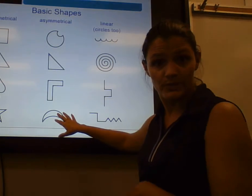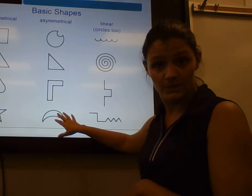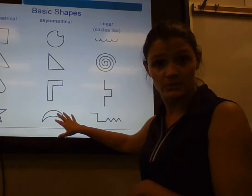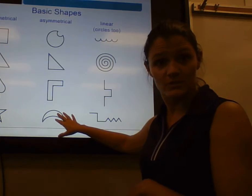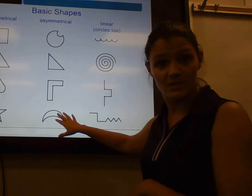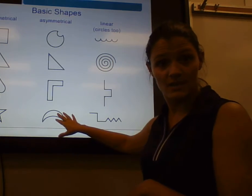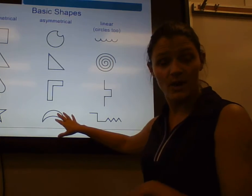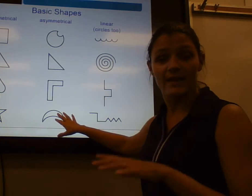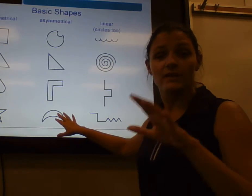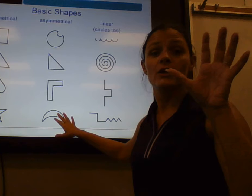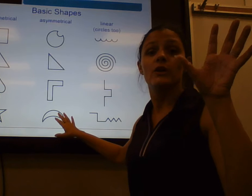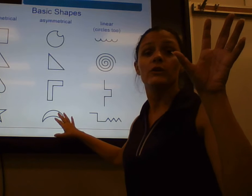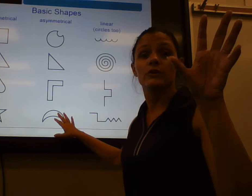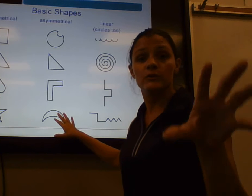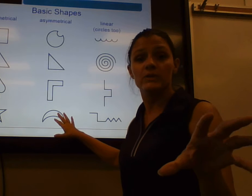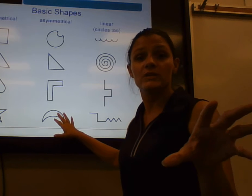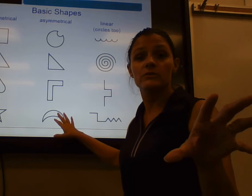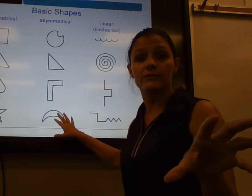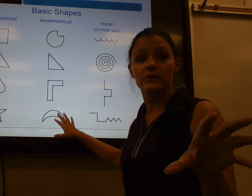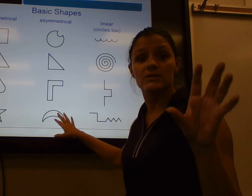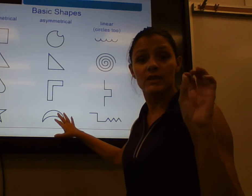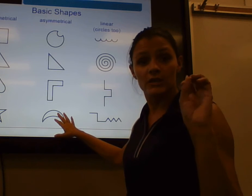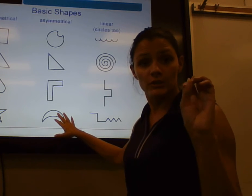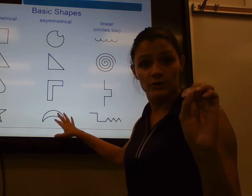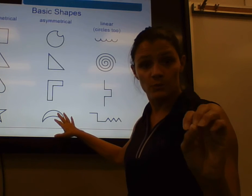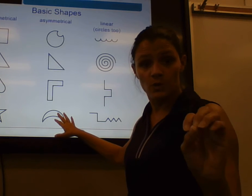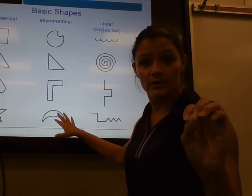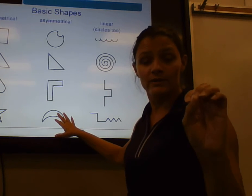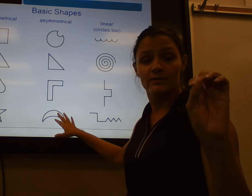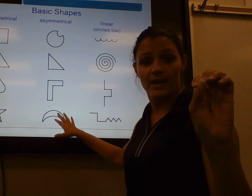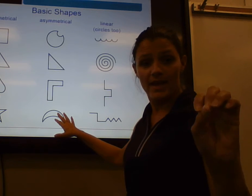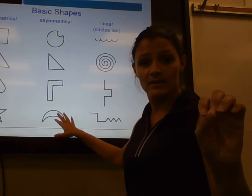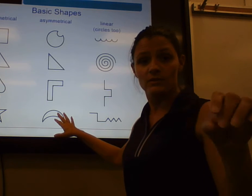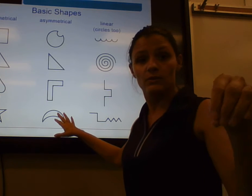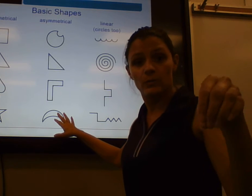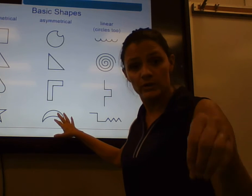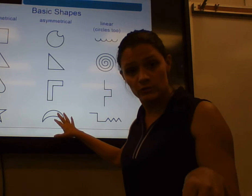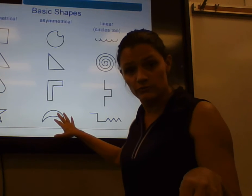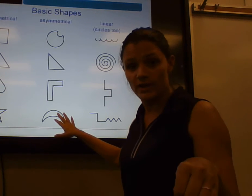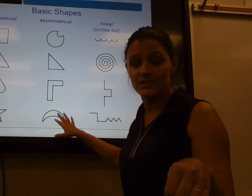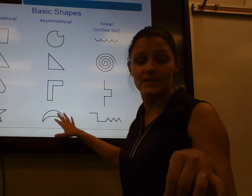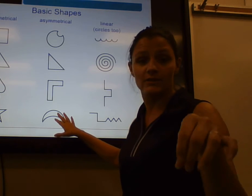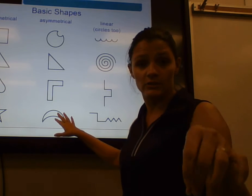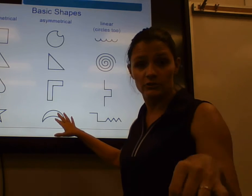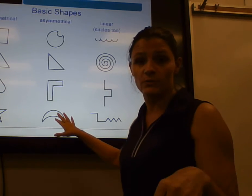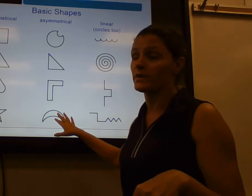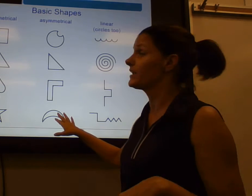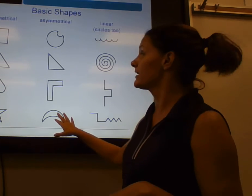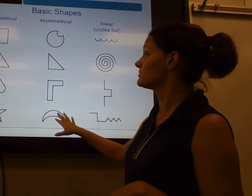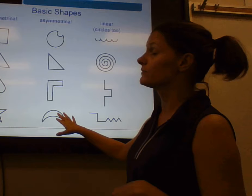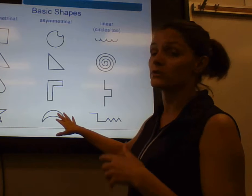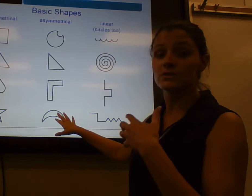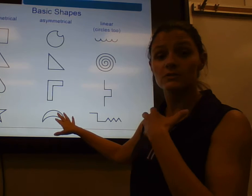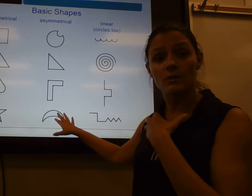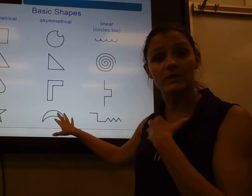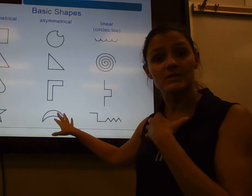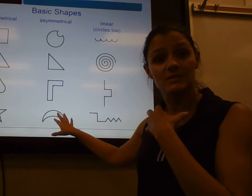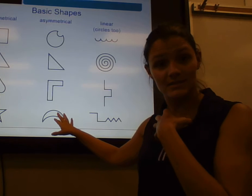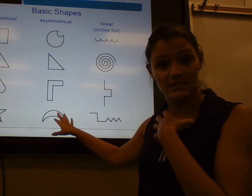much the same way. You need to reverse it in your head. When you write it down, you're the one that has to reverse it so it's seen from